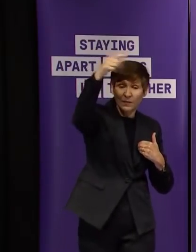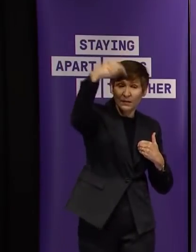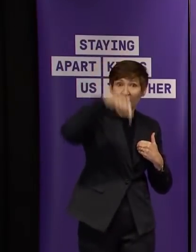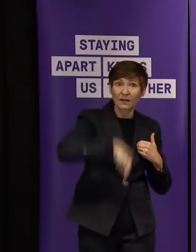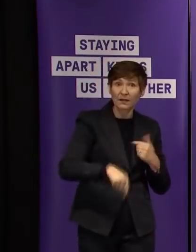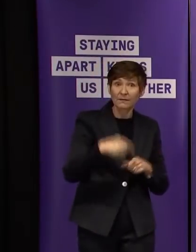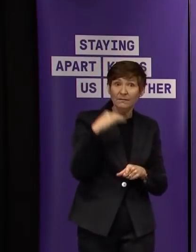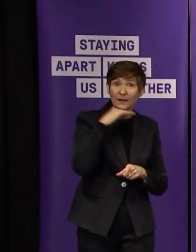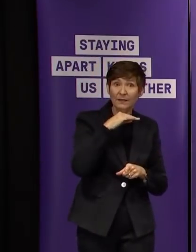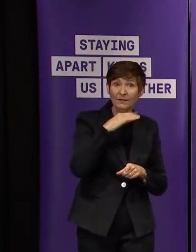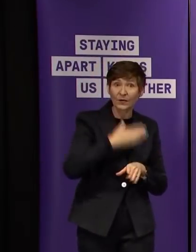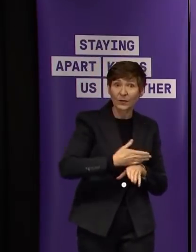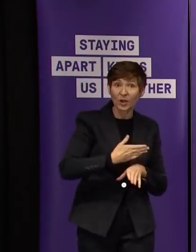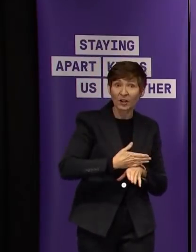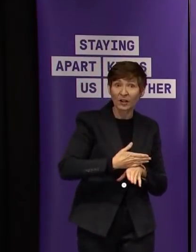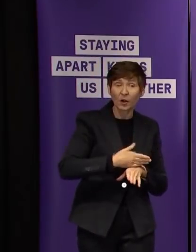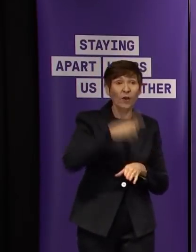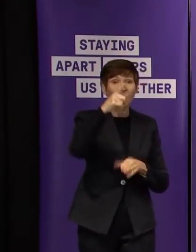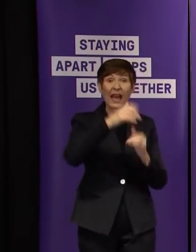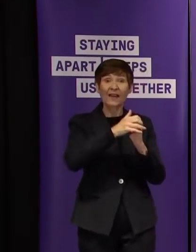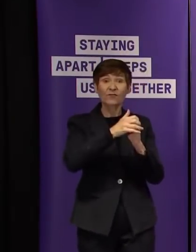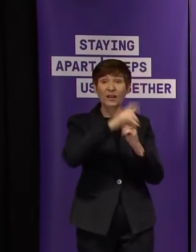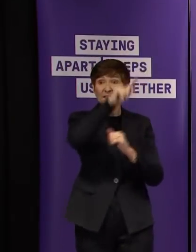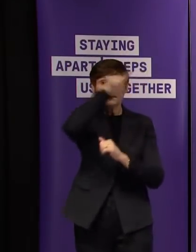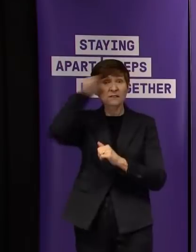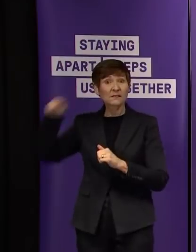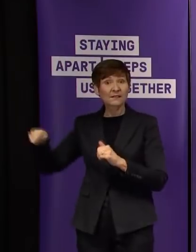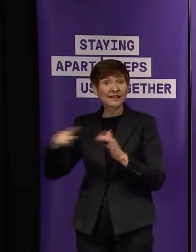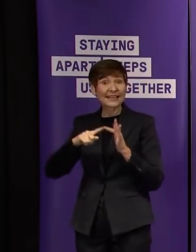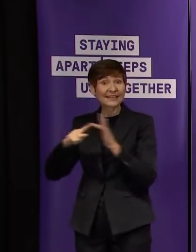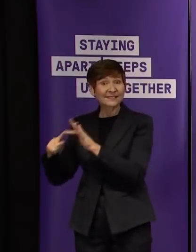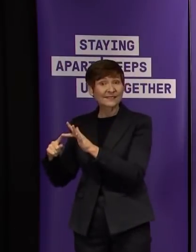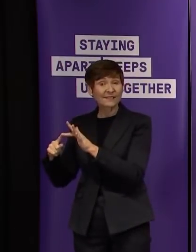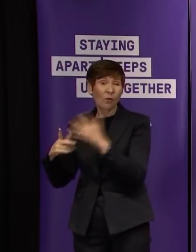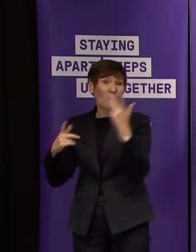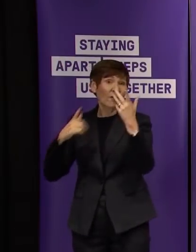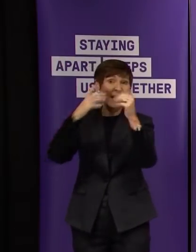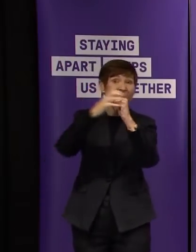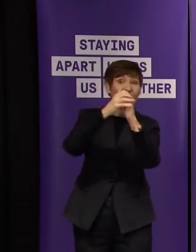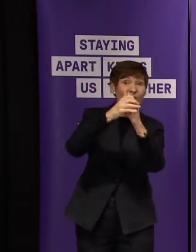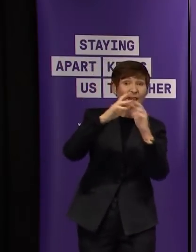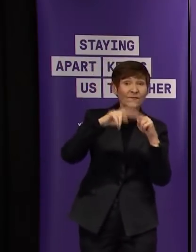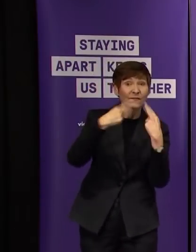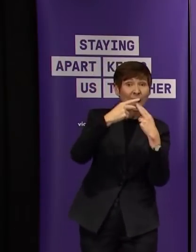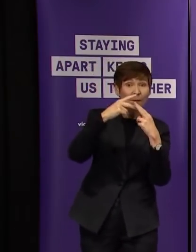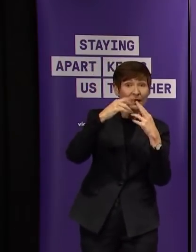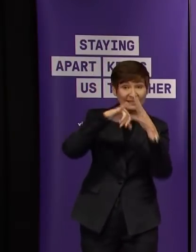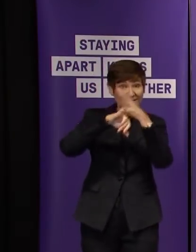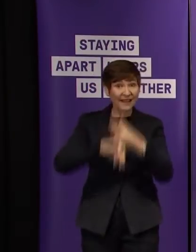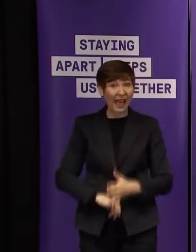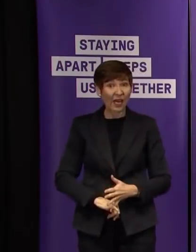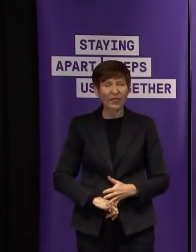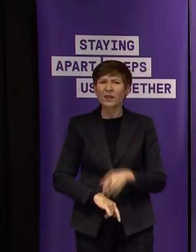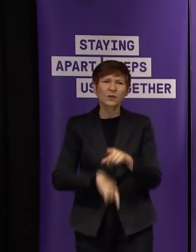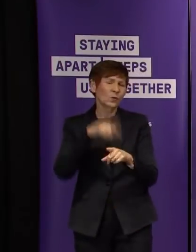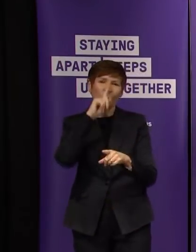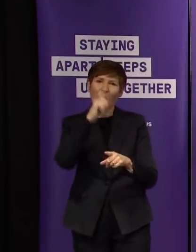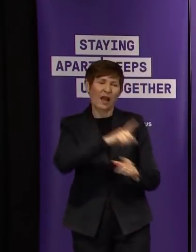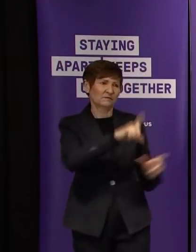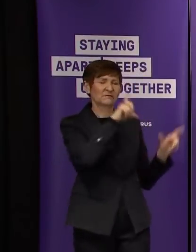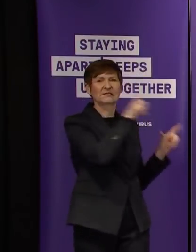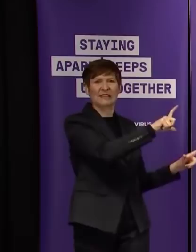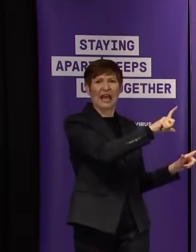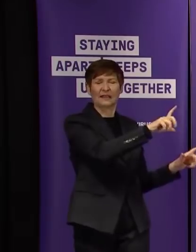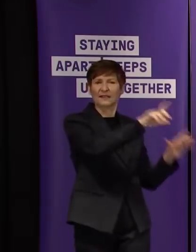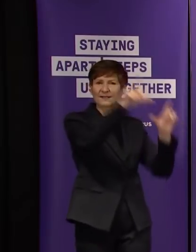people or groups within a population who go beyond those geographies. If it's